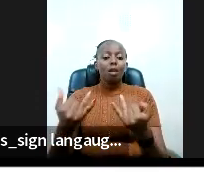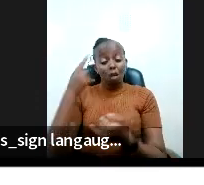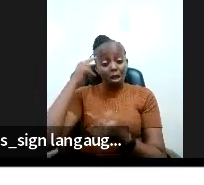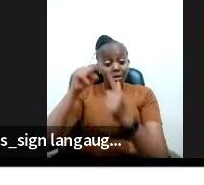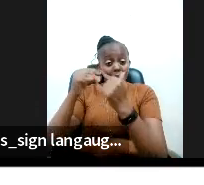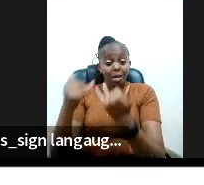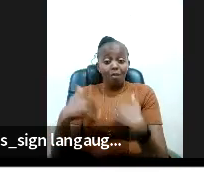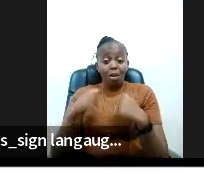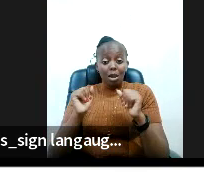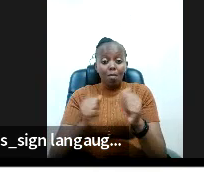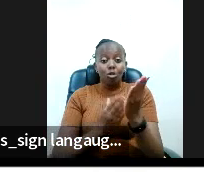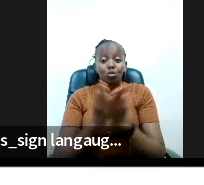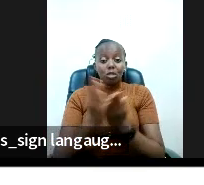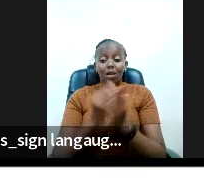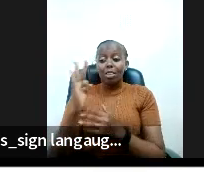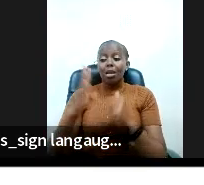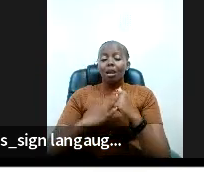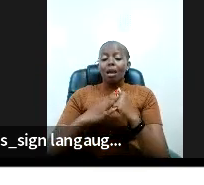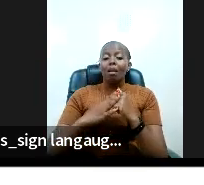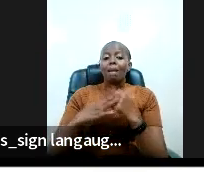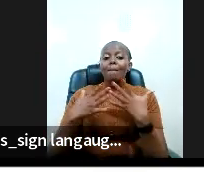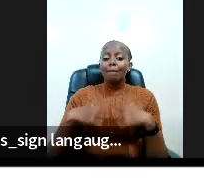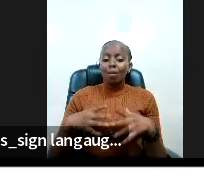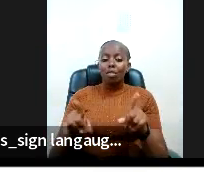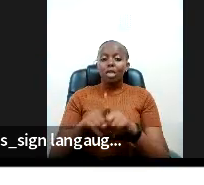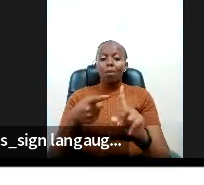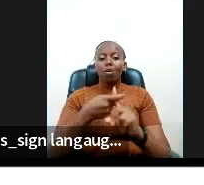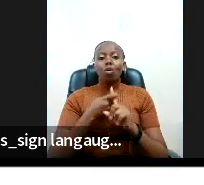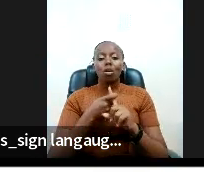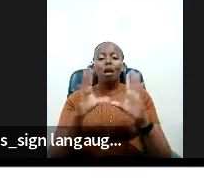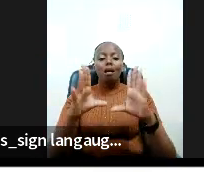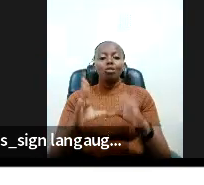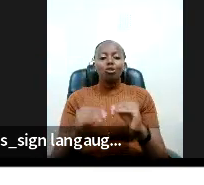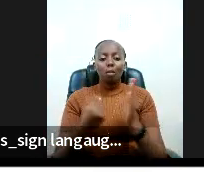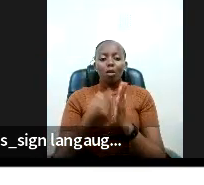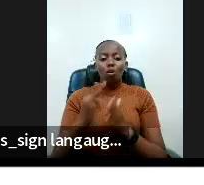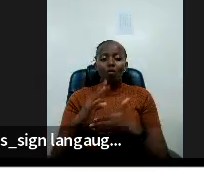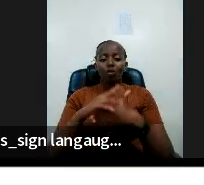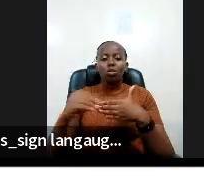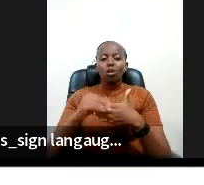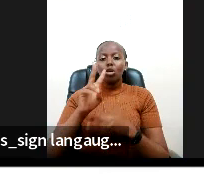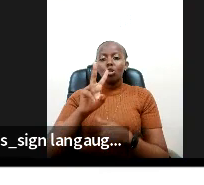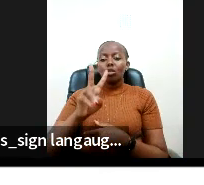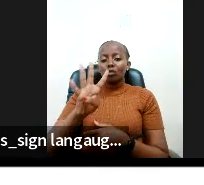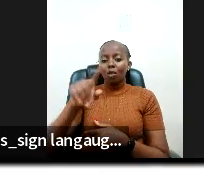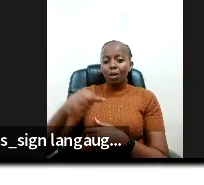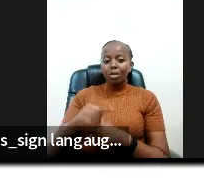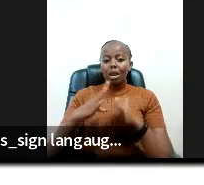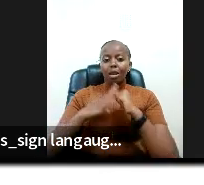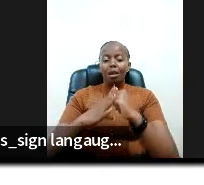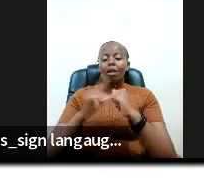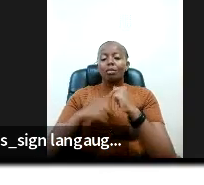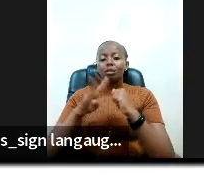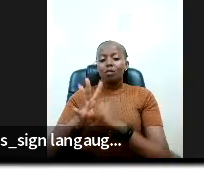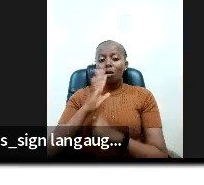have been able to service 39 clients and generated a total revenue of USD 24,964